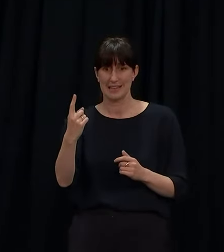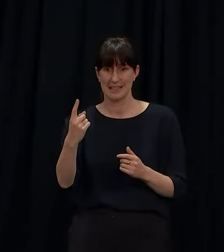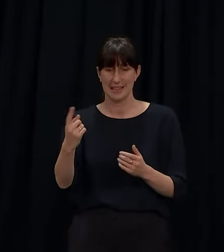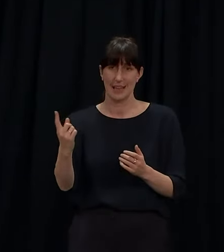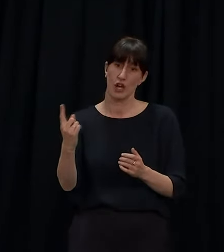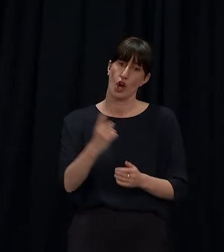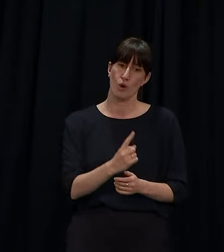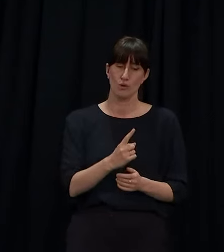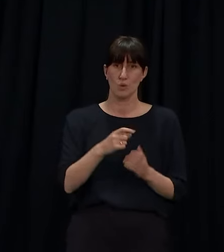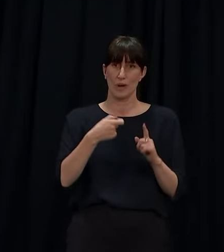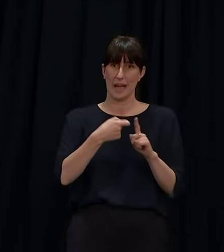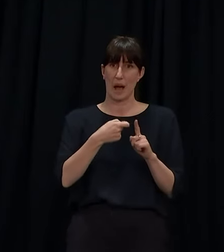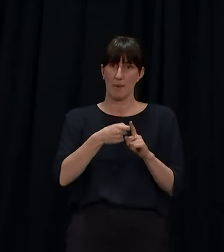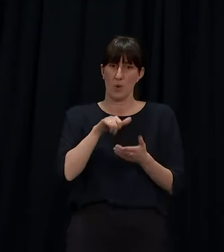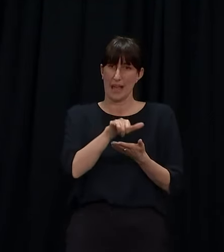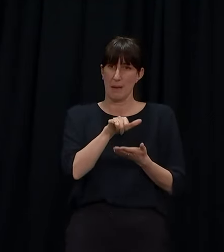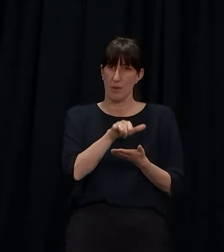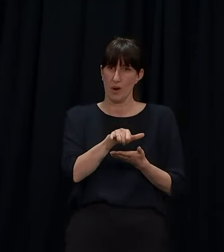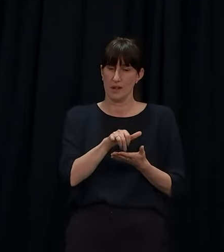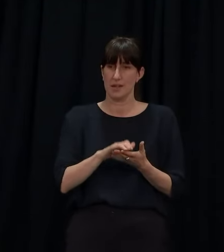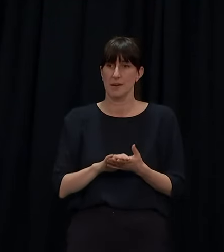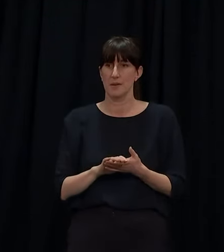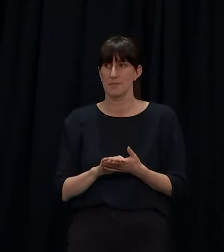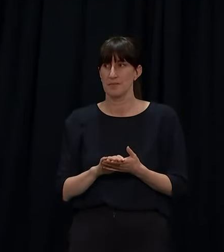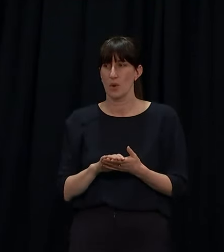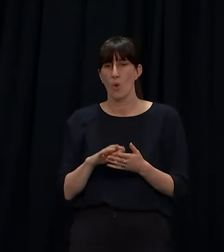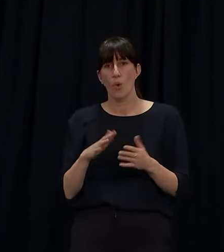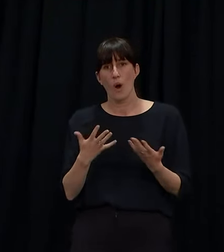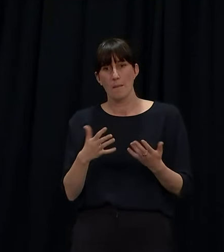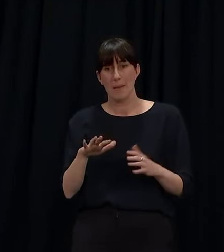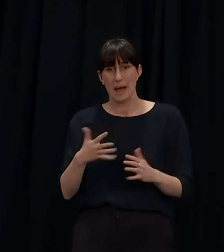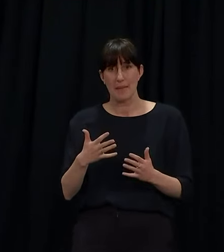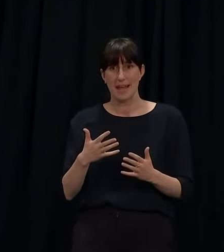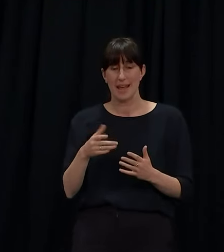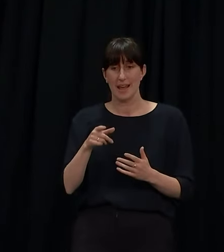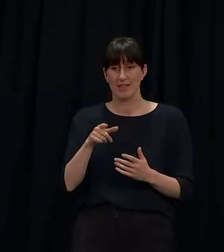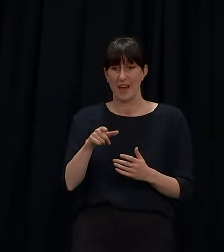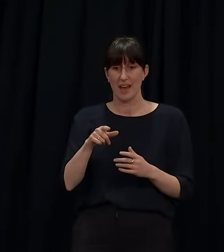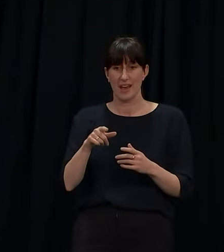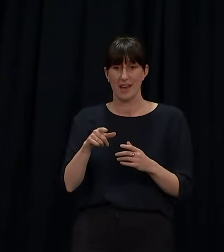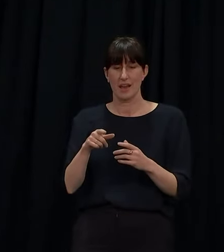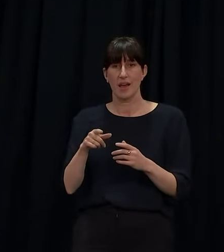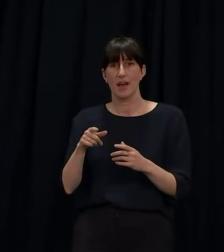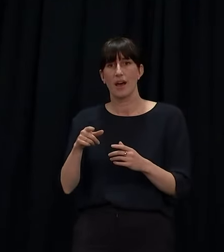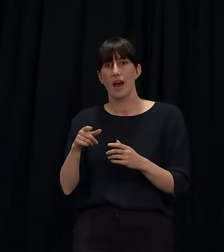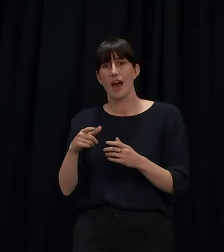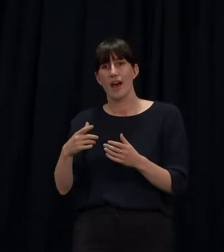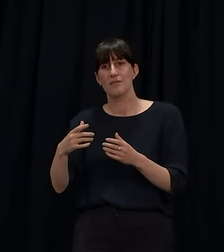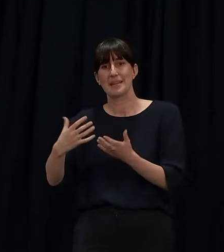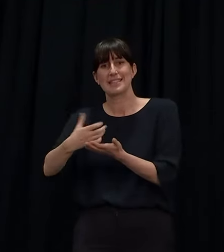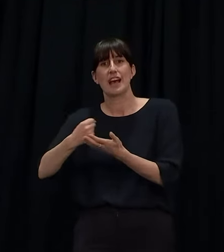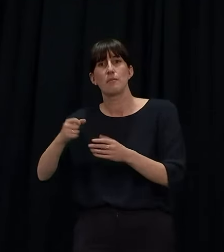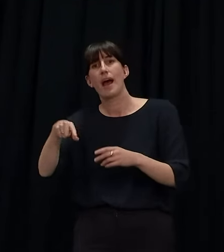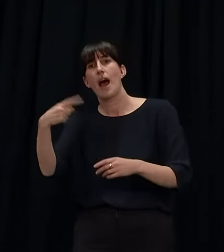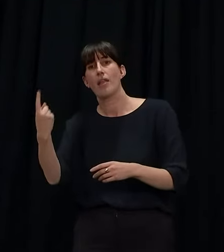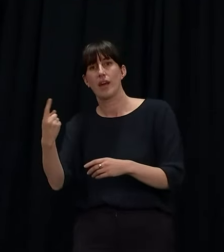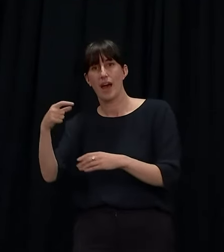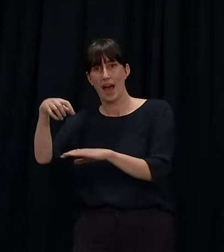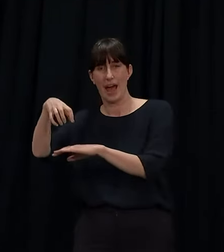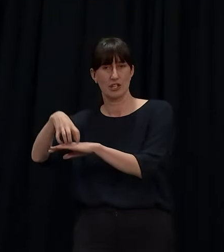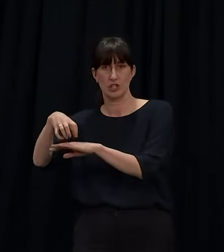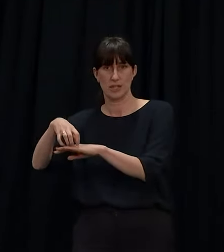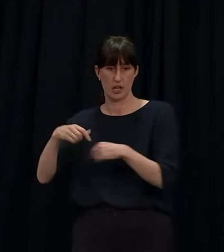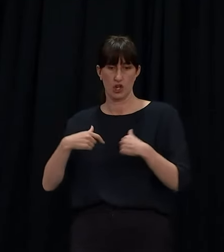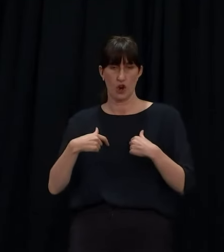having supported our agencies, who may not have, for the same reason, been able to reach our flights. And the third are just a wider humanitarian group, of course,